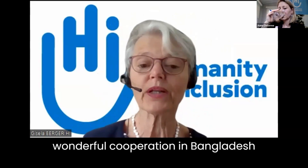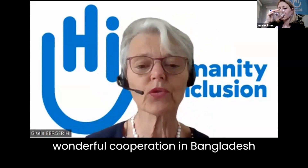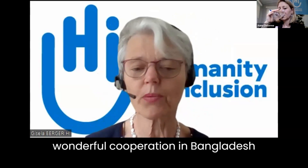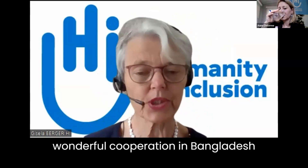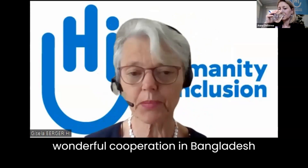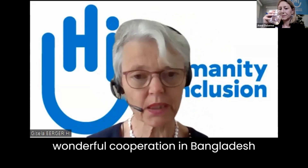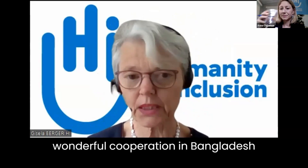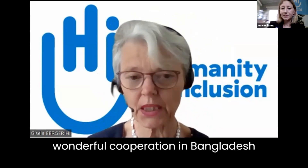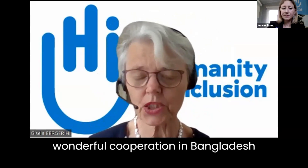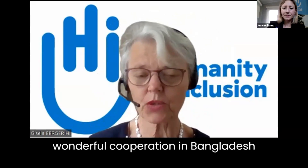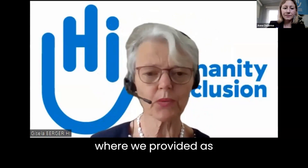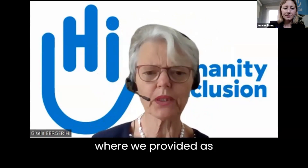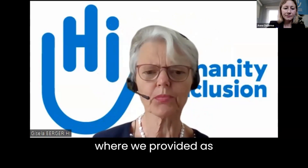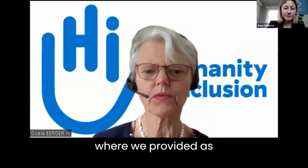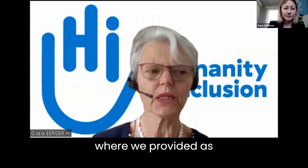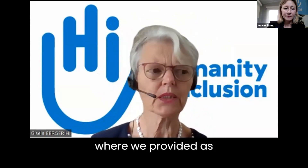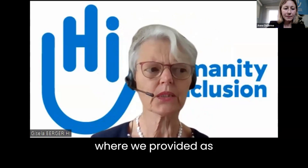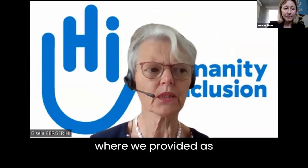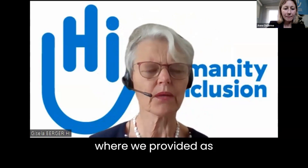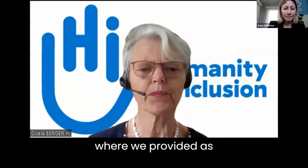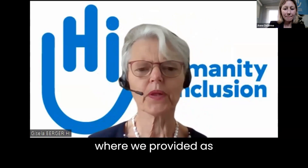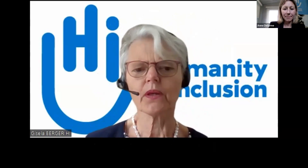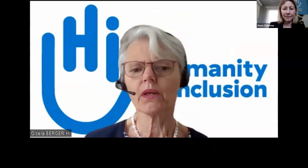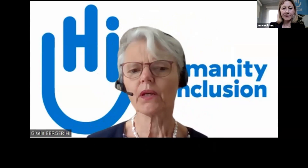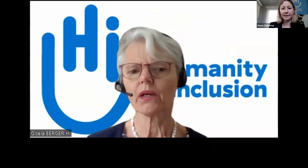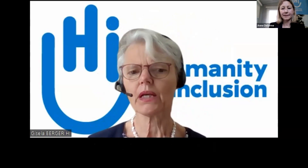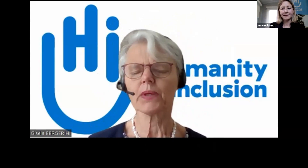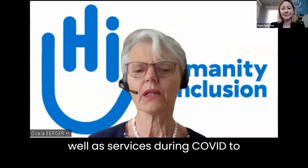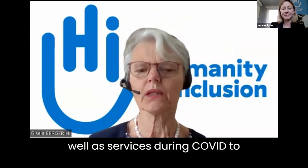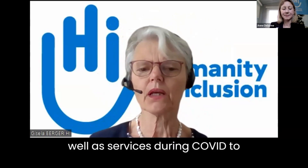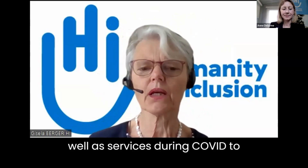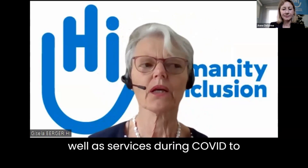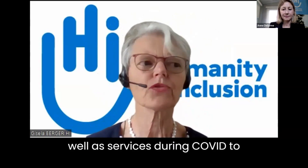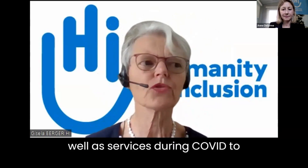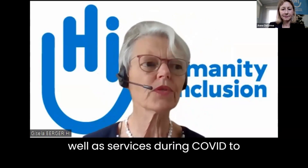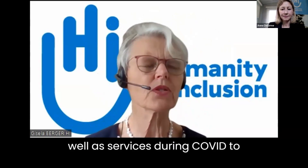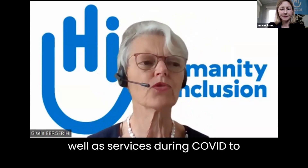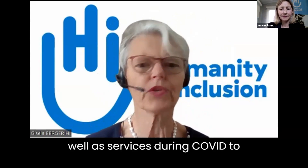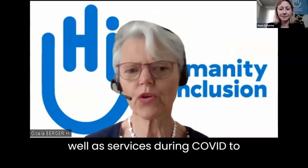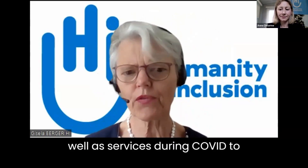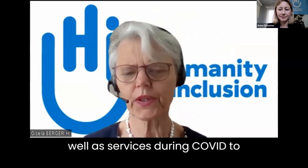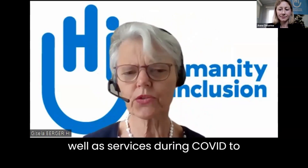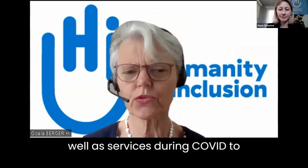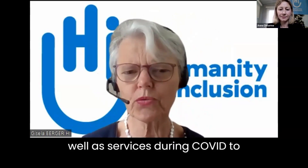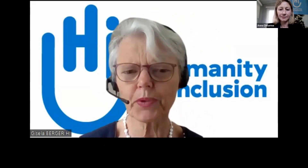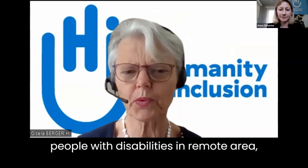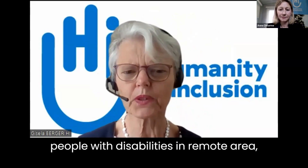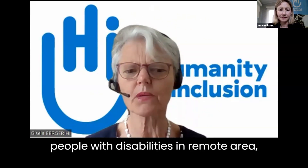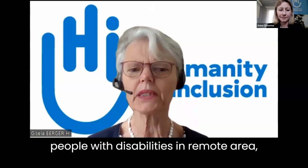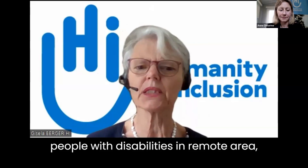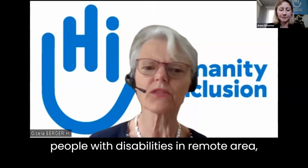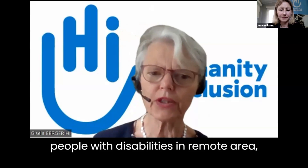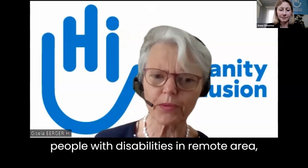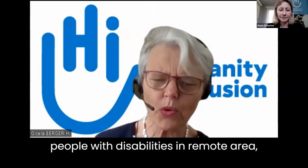a wonderful cooperation in Bangladesh where we provided as well services during COVID to people